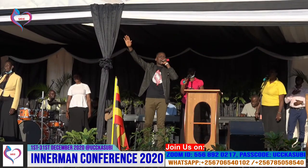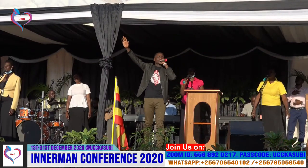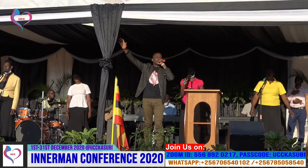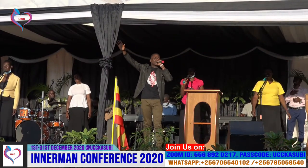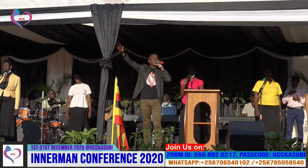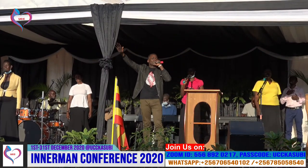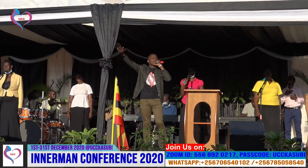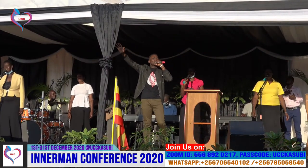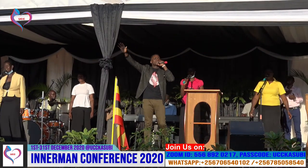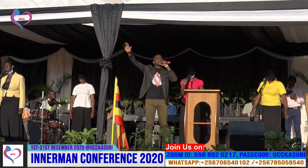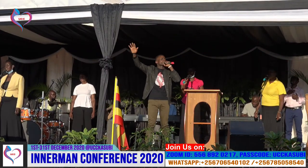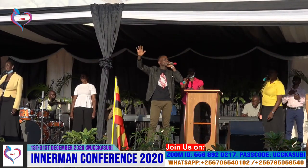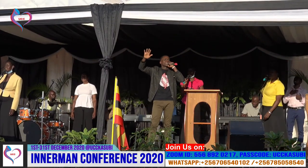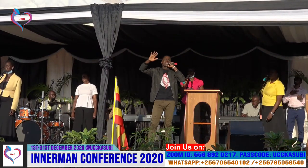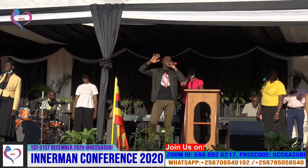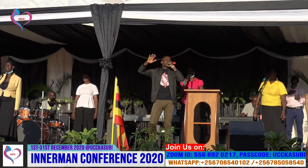Jayanira kwe